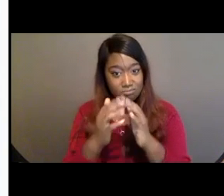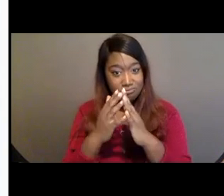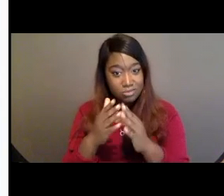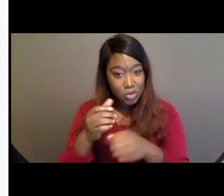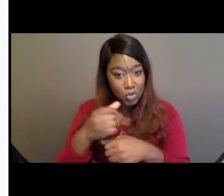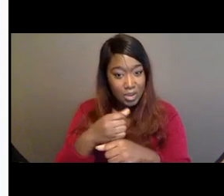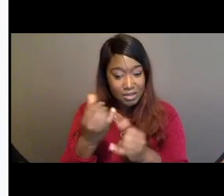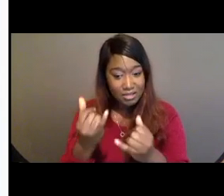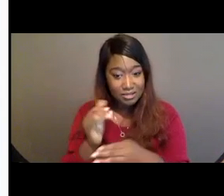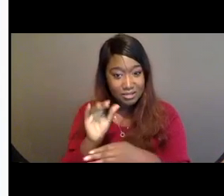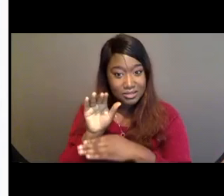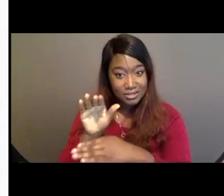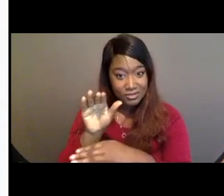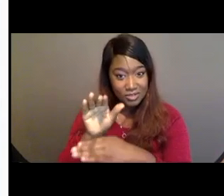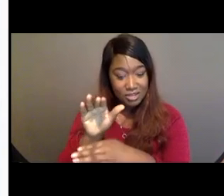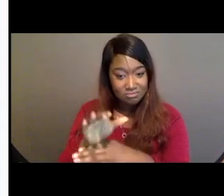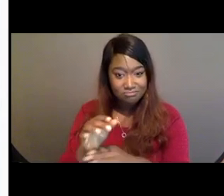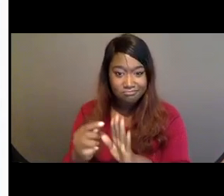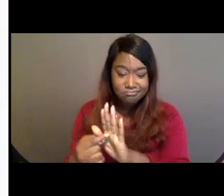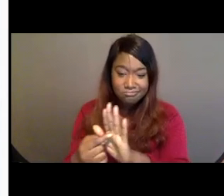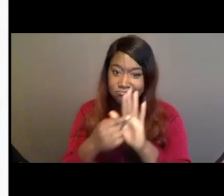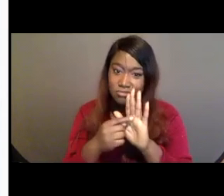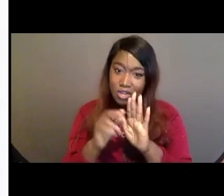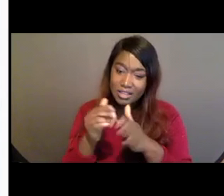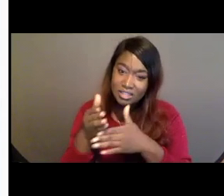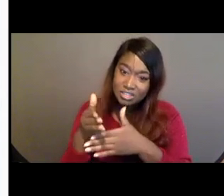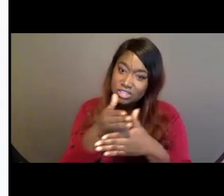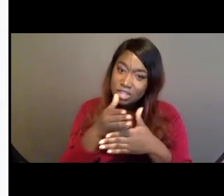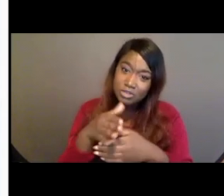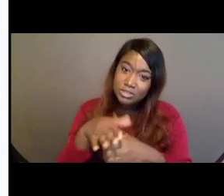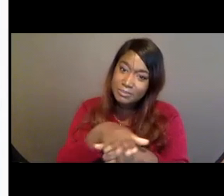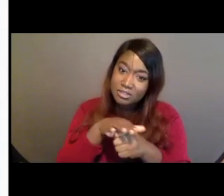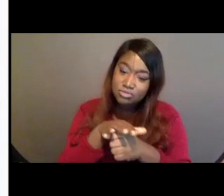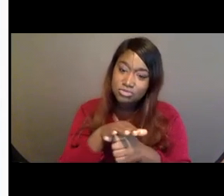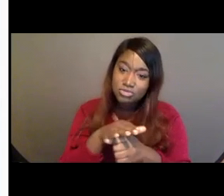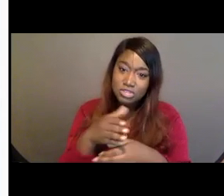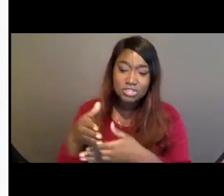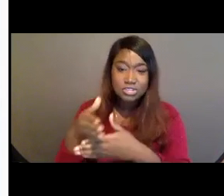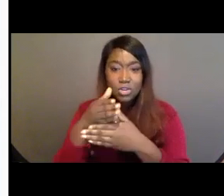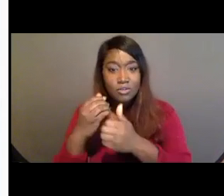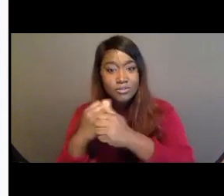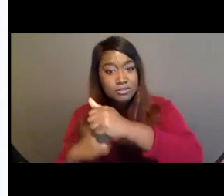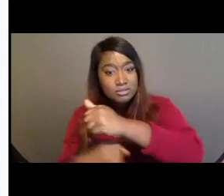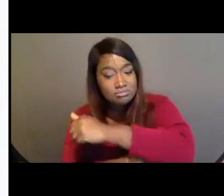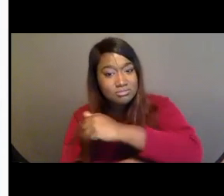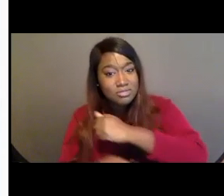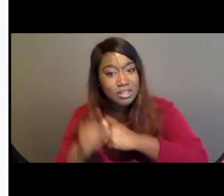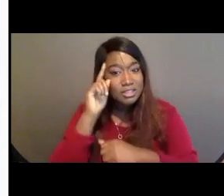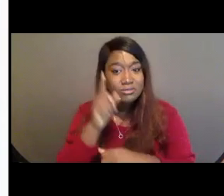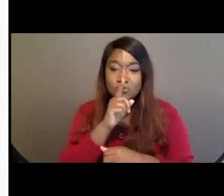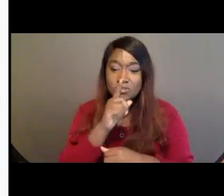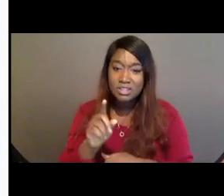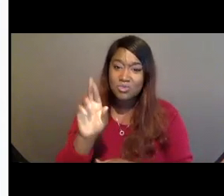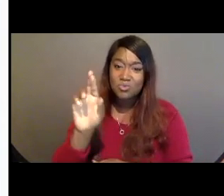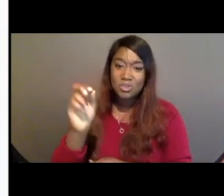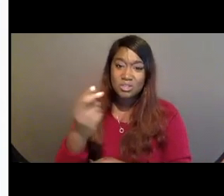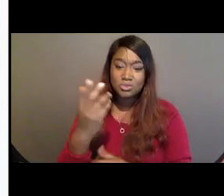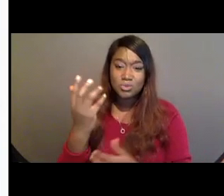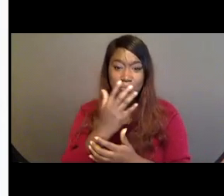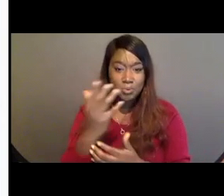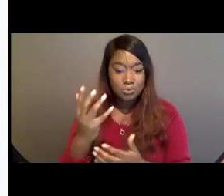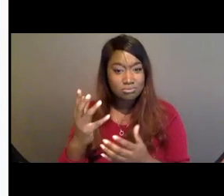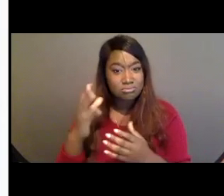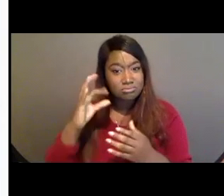evening, just a shared space, a shared foundation that I think is incredibly rich and sort